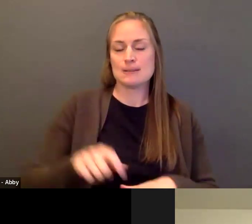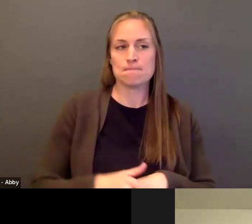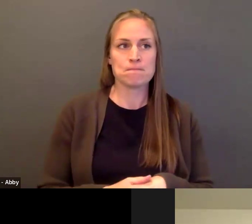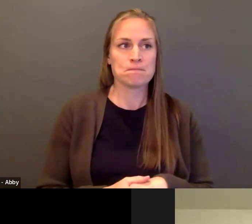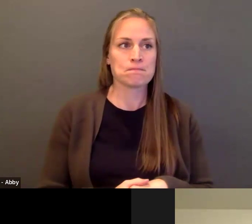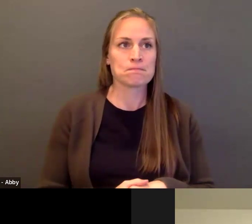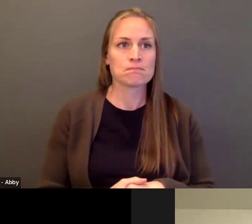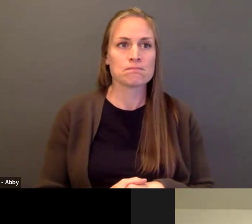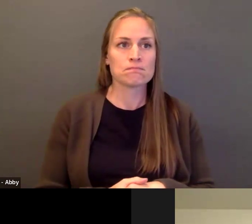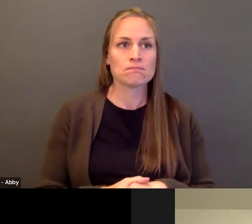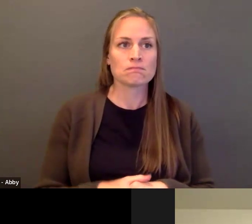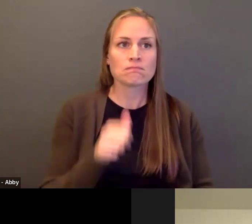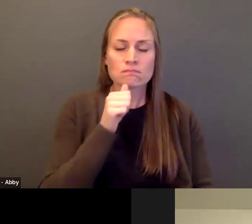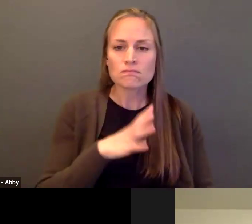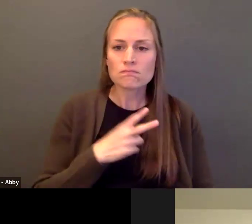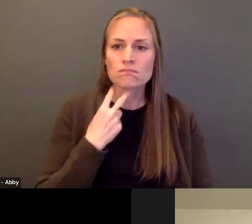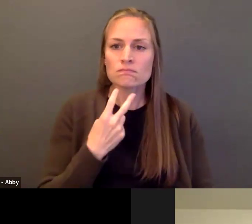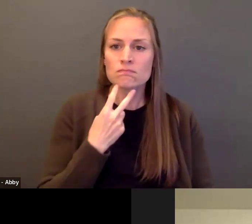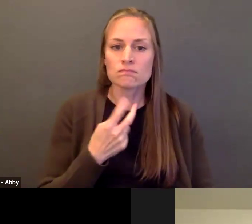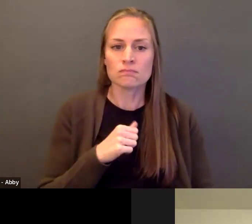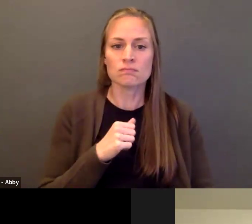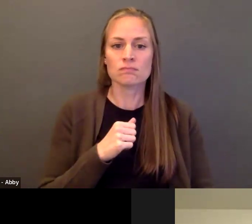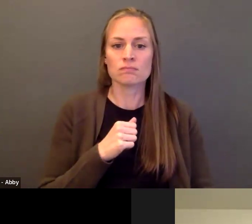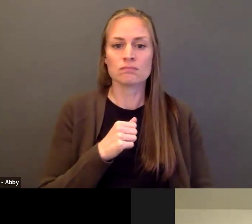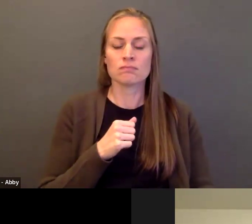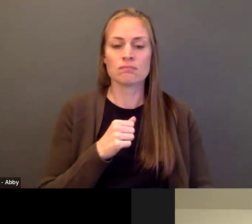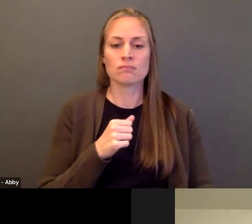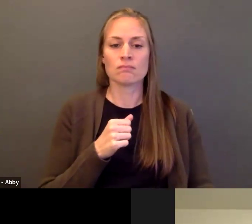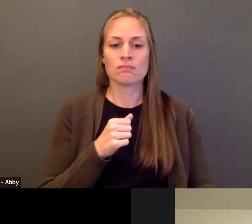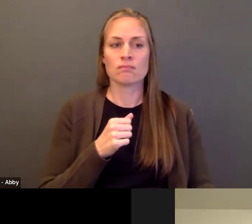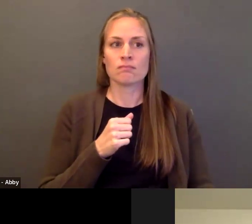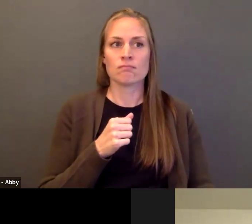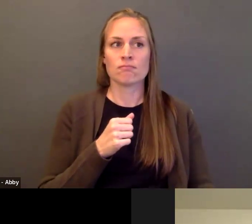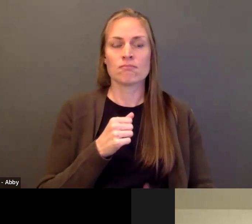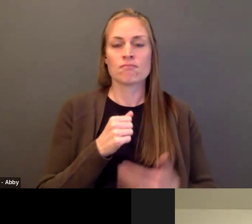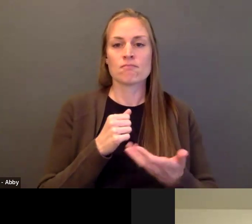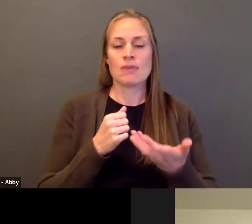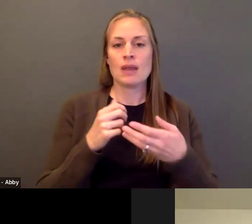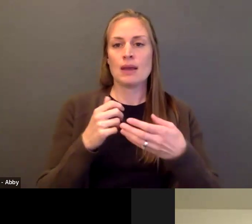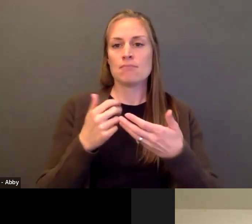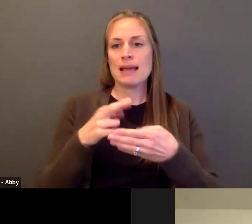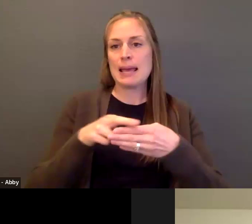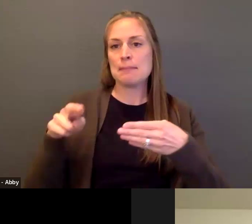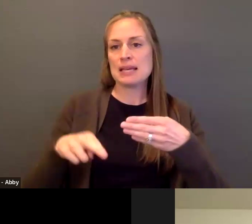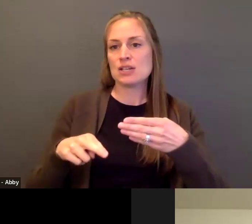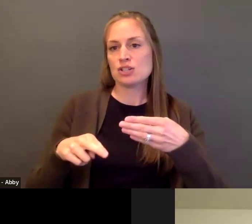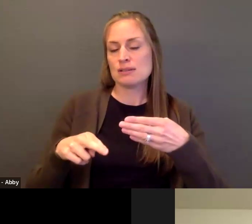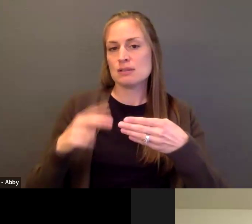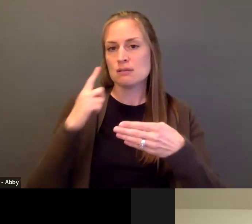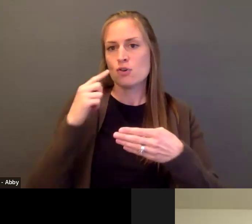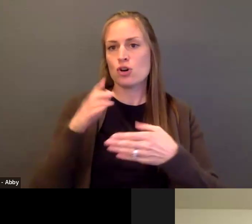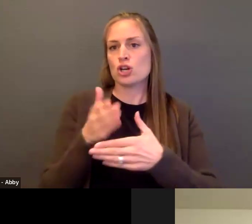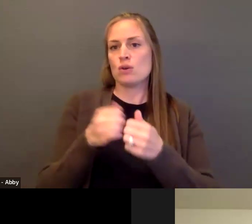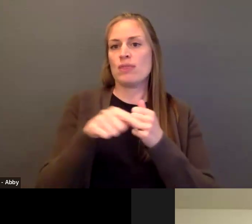I think implications in terms of being able to share with this group who is working on developing protocols to be responsive and